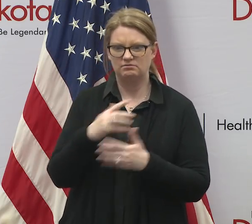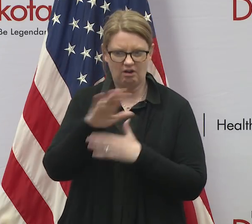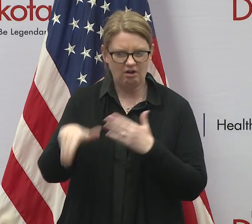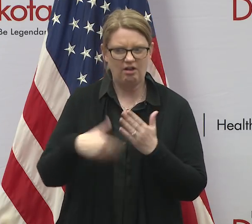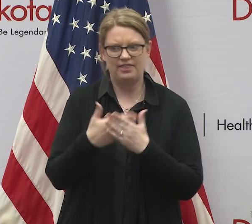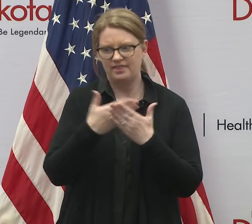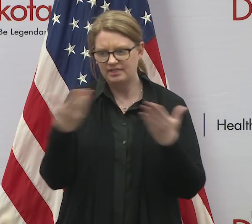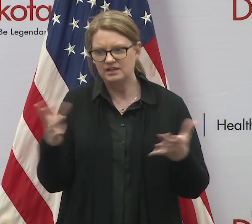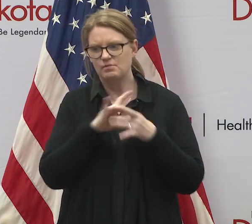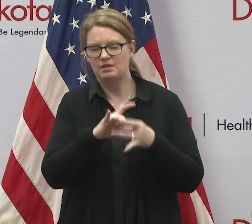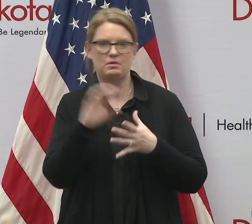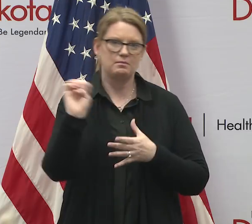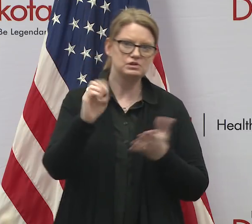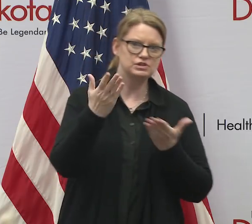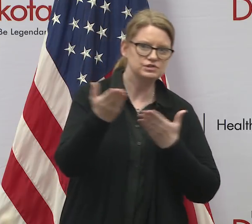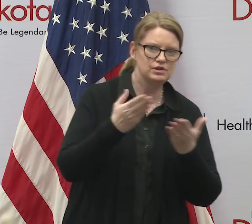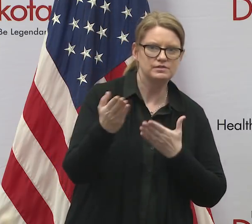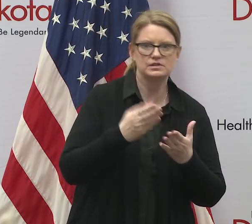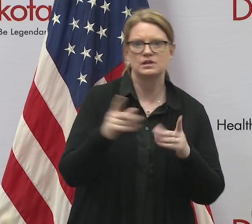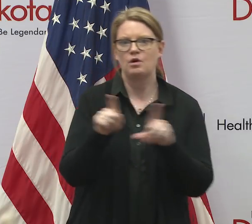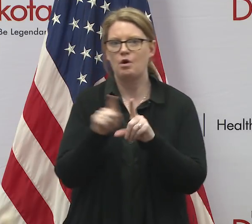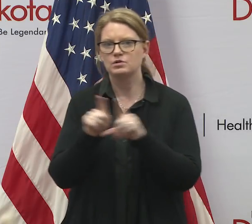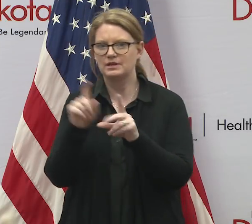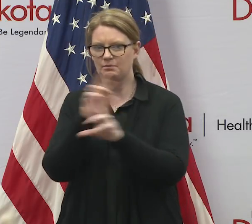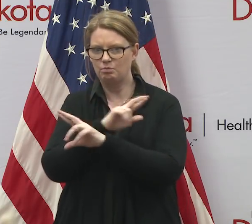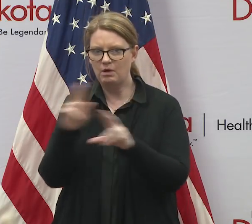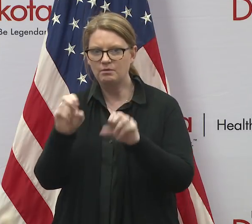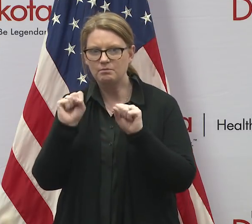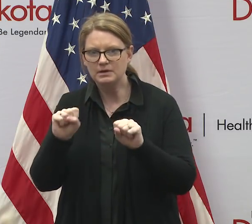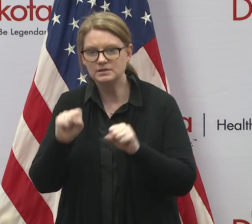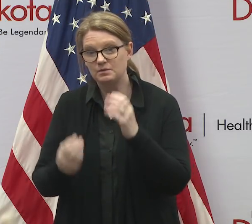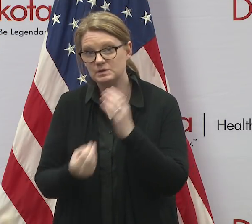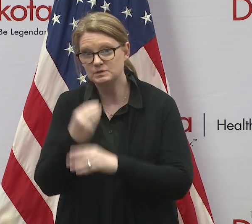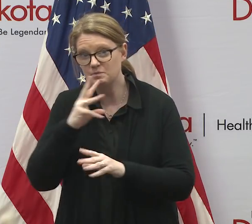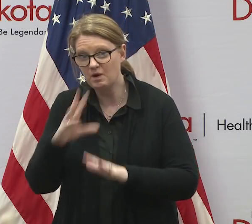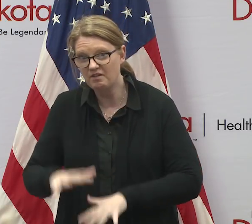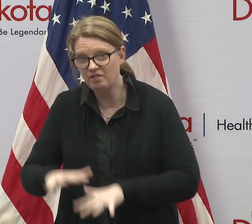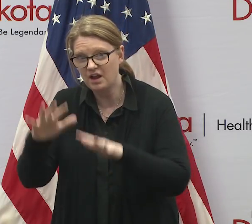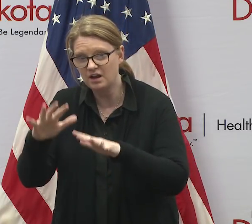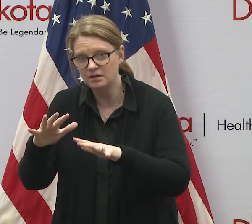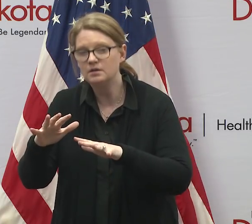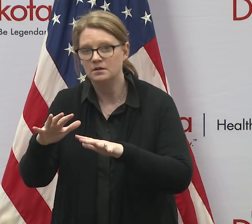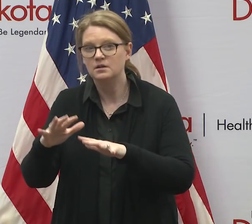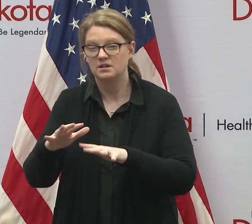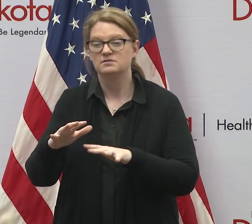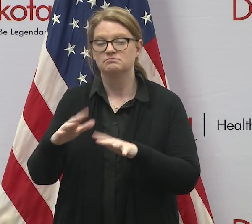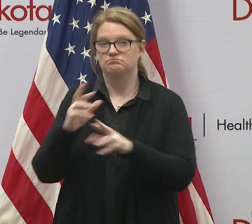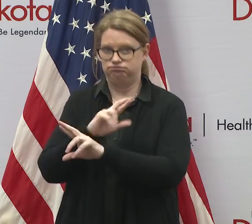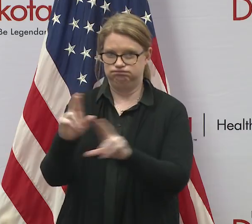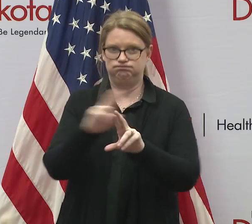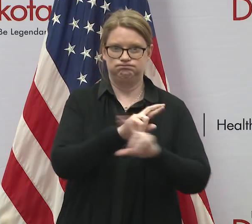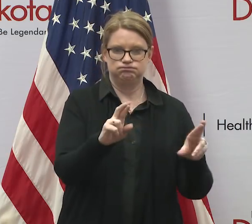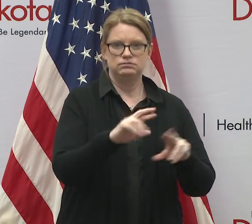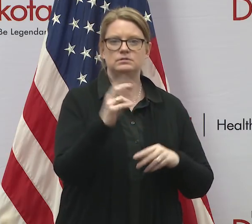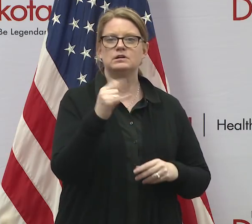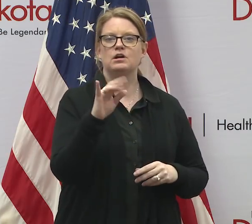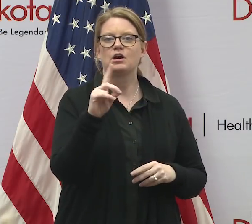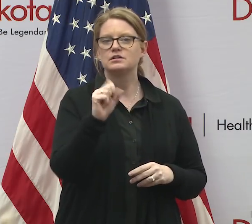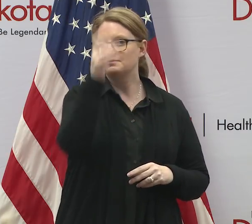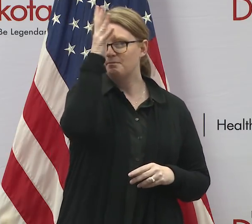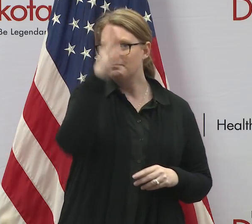now for emergency services, as well as getting prepared for the possibility of spring flooding. We do have Guards, men and women that are